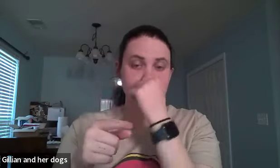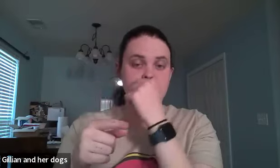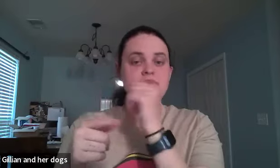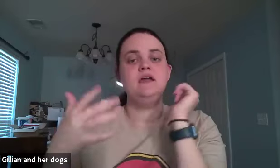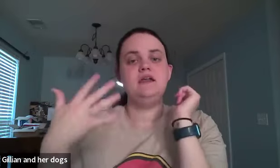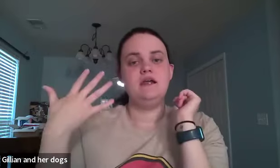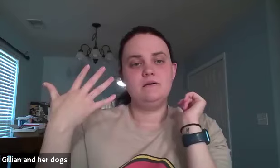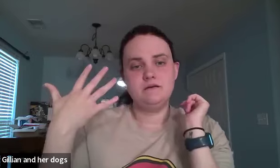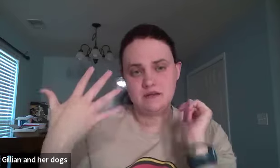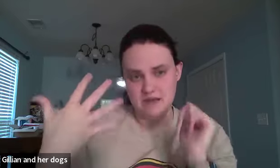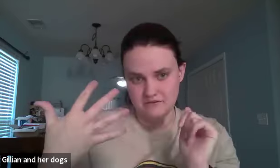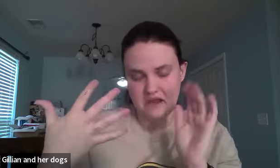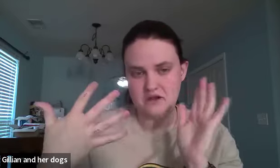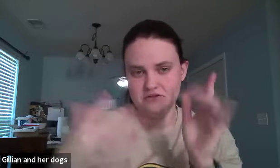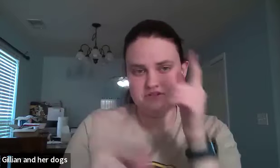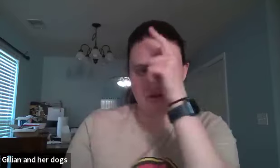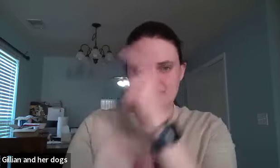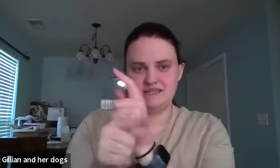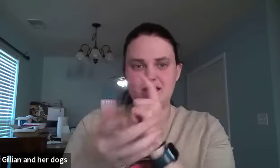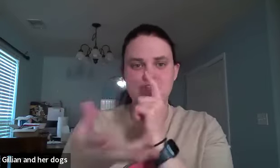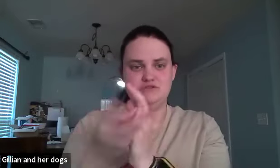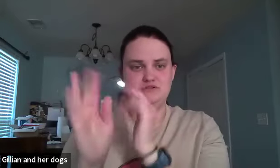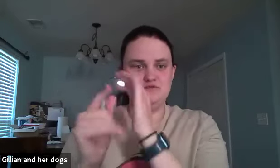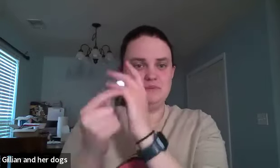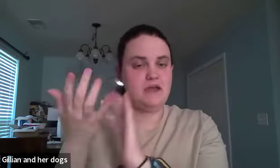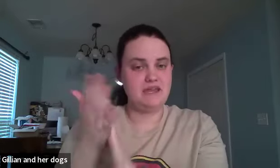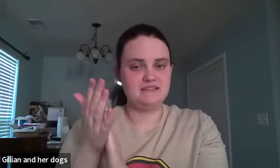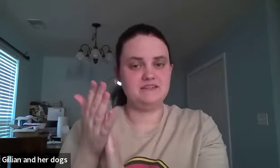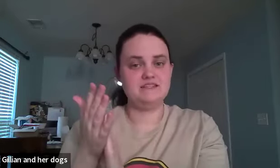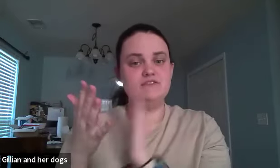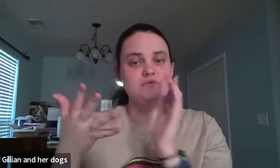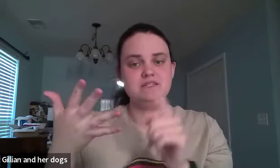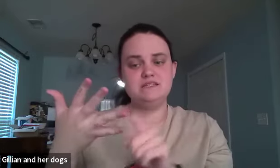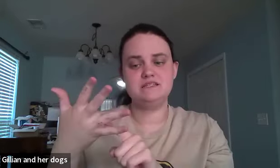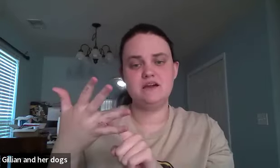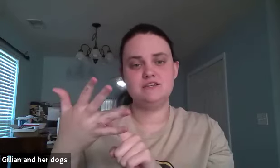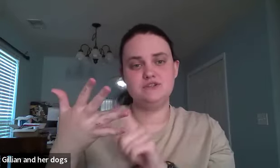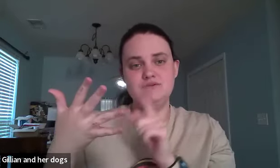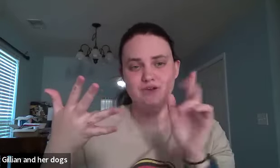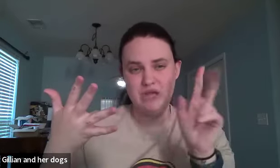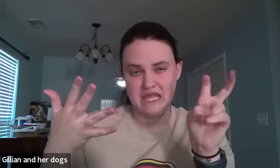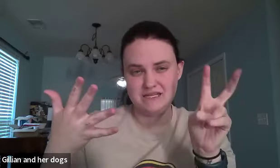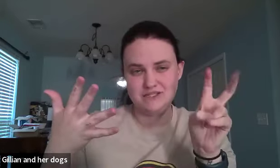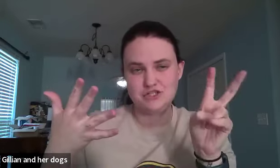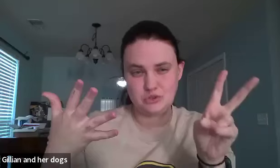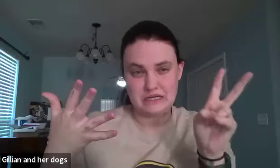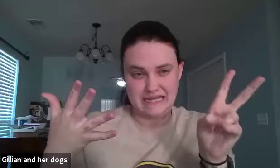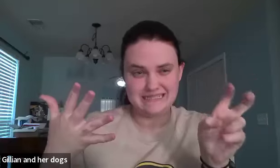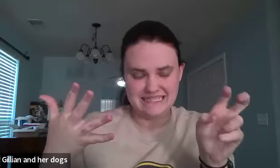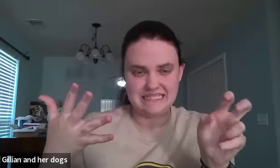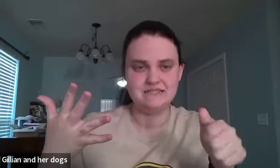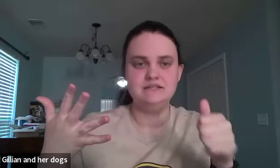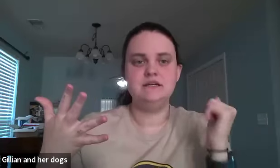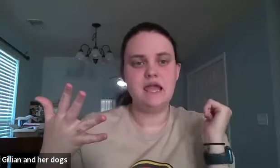Okay. Now, I know you saw I was flipping my hands like this. And the reason is because you can shorthand it.